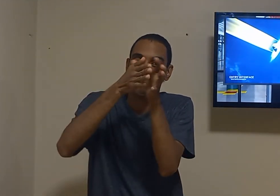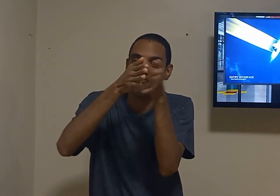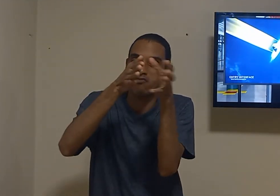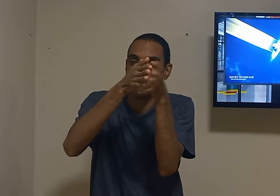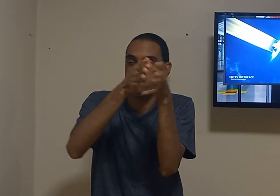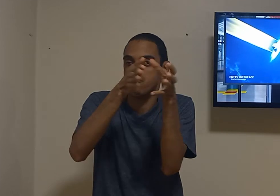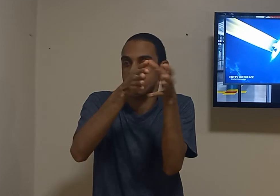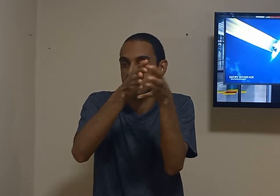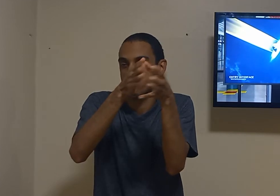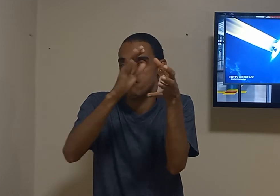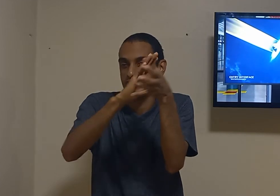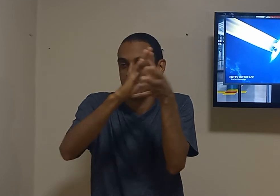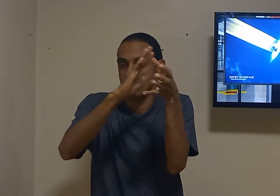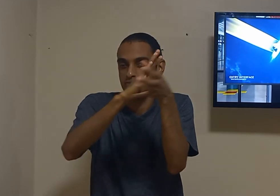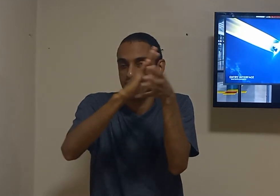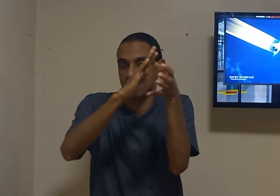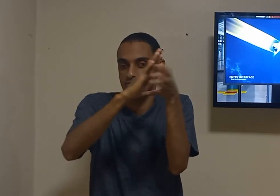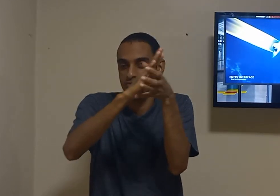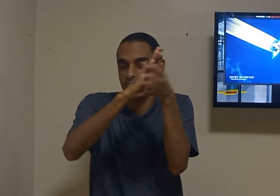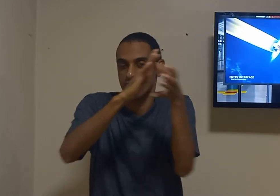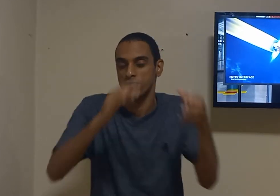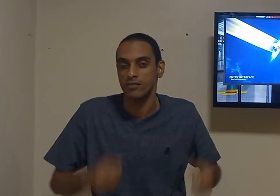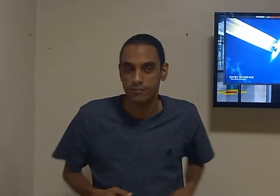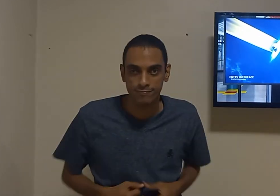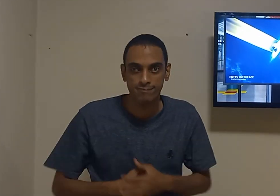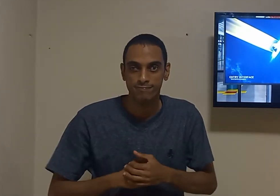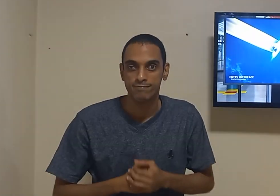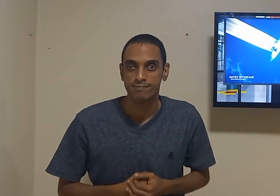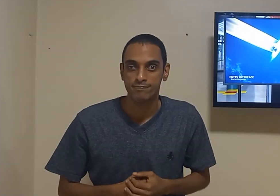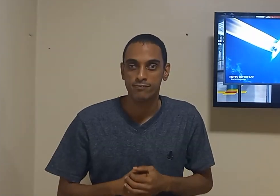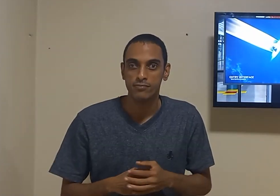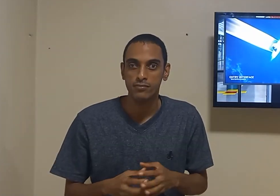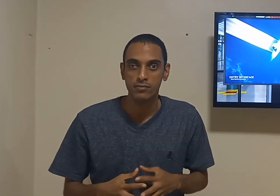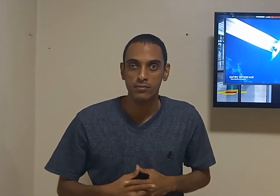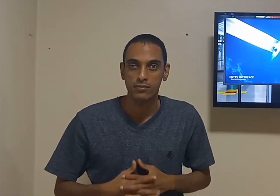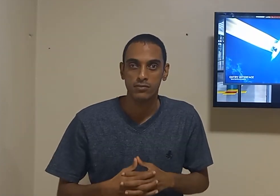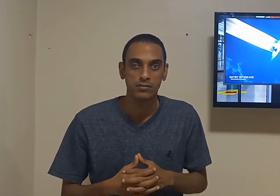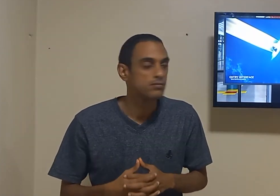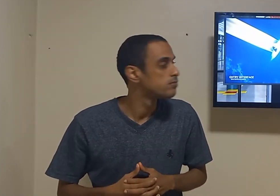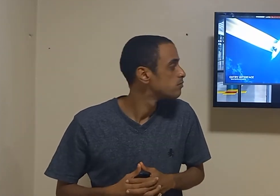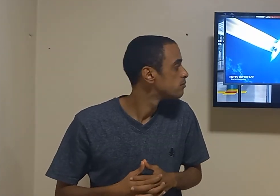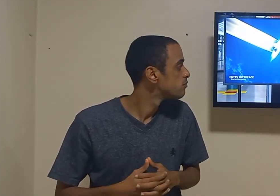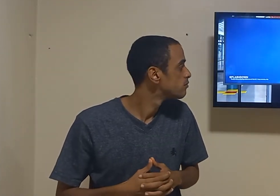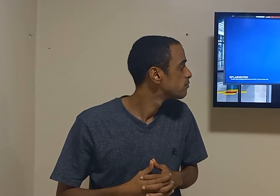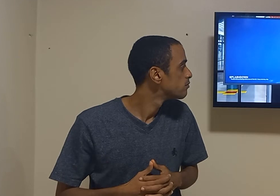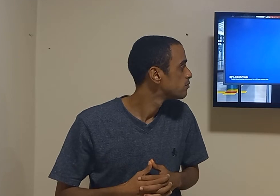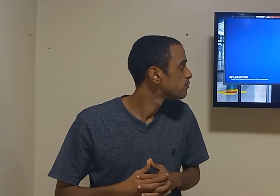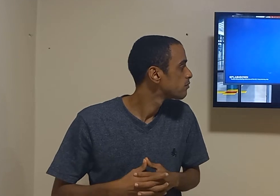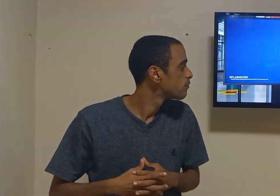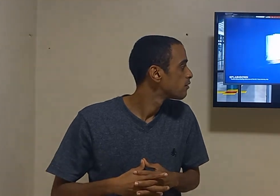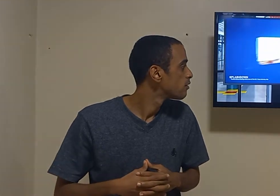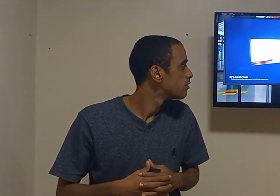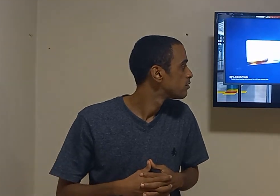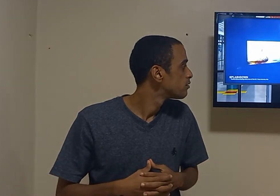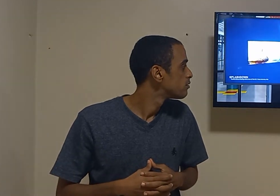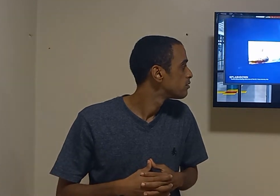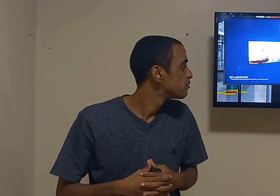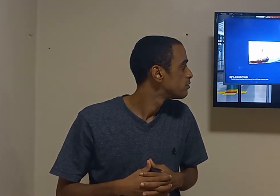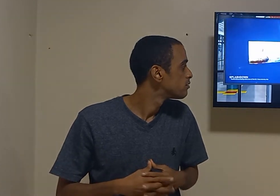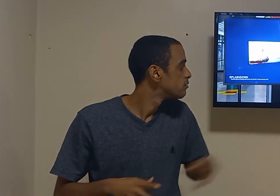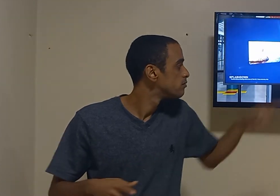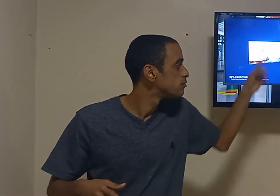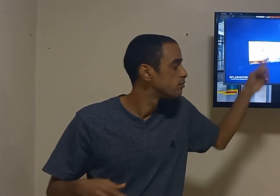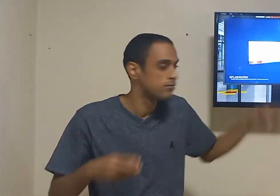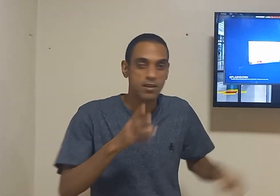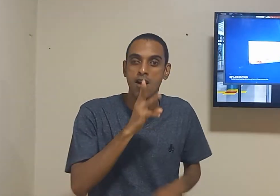but that heat shield does its job to protect the Orion capsule, which will be bringing our astronauts home at the end of these future missions. After